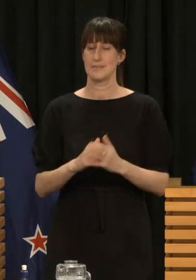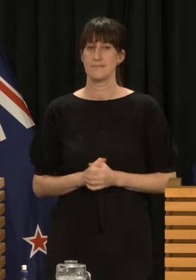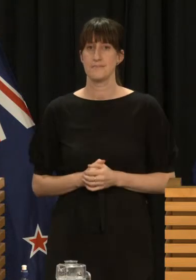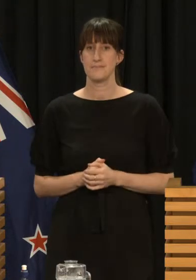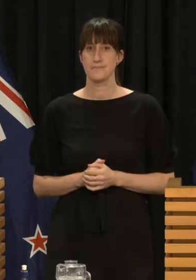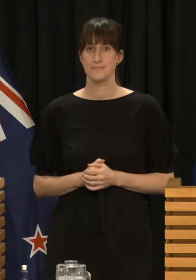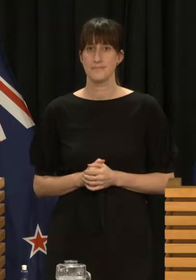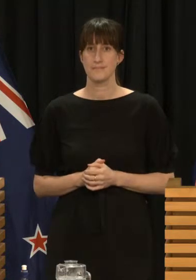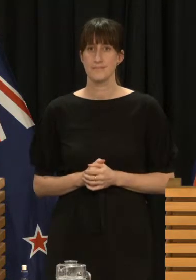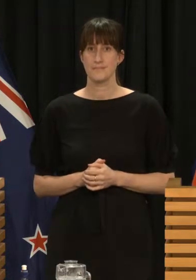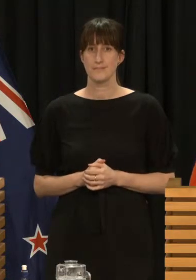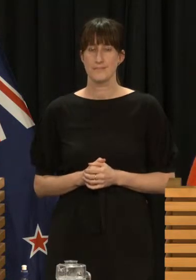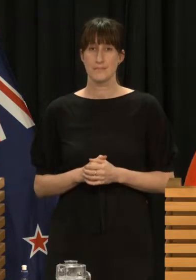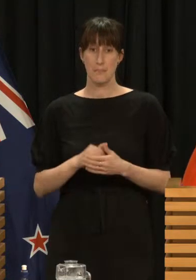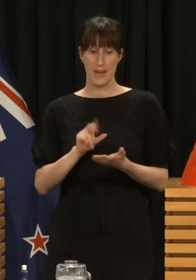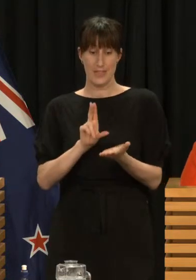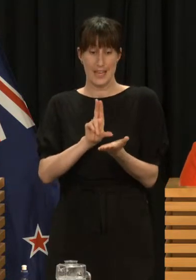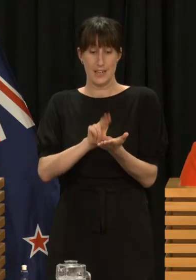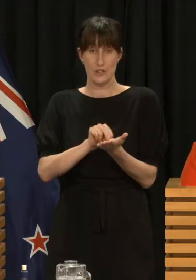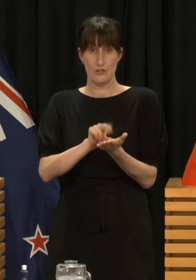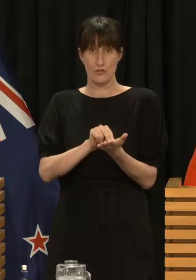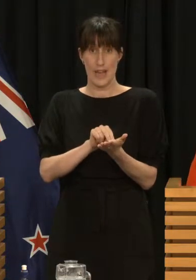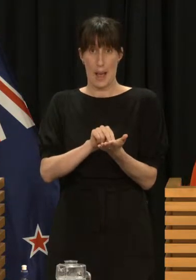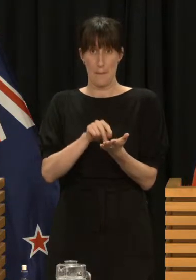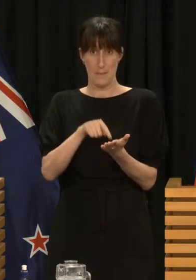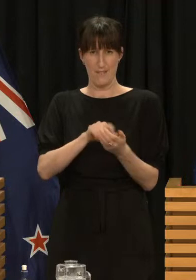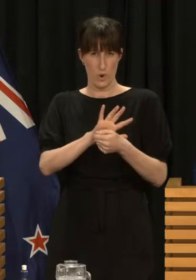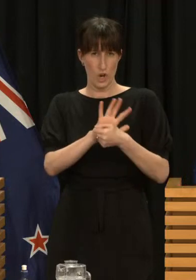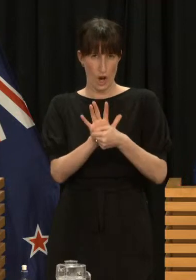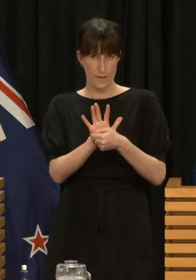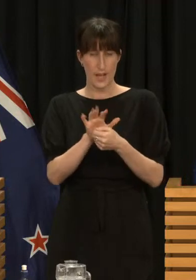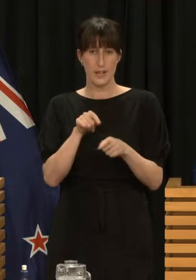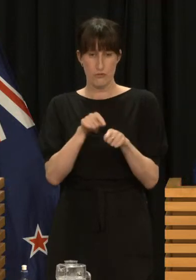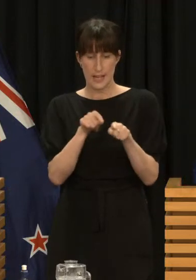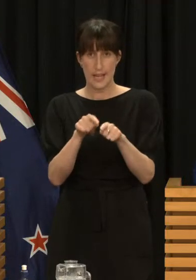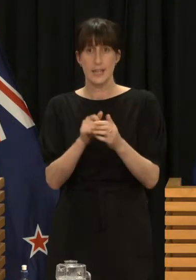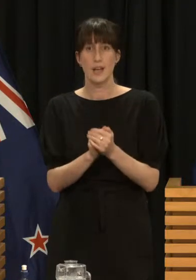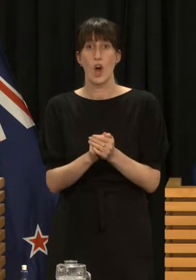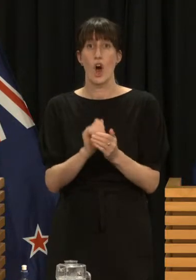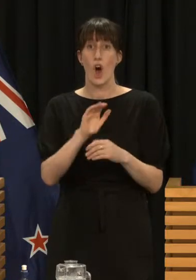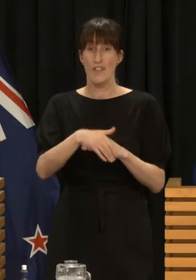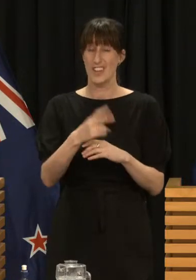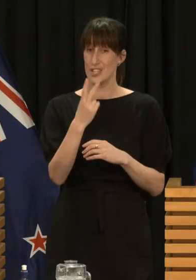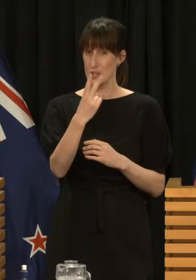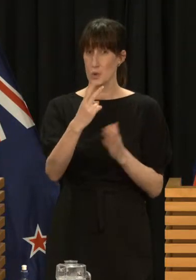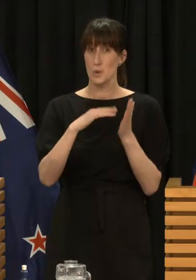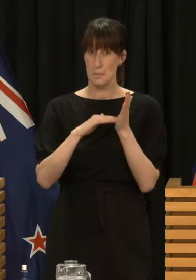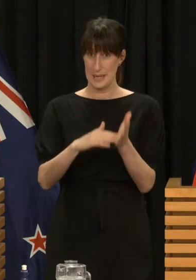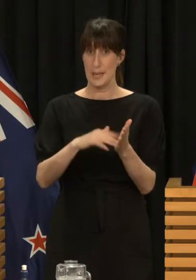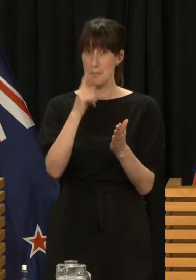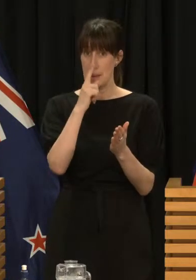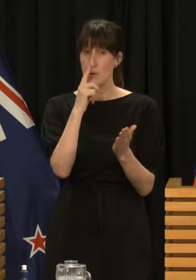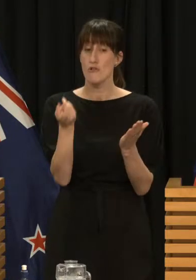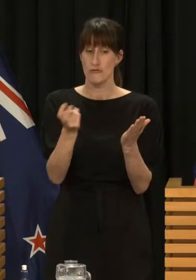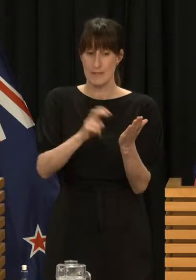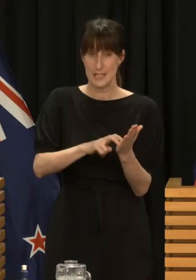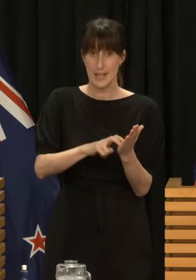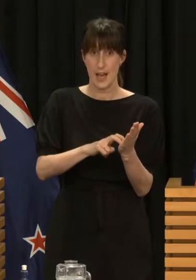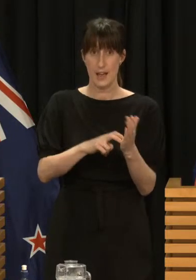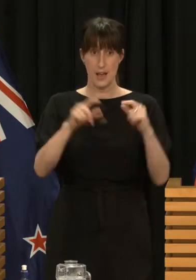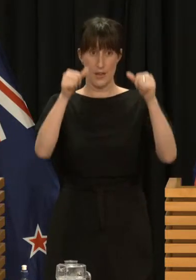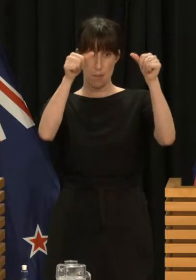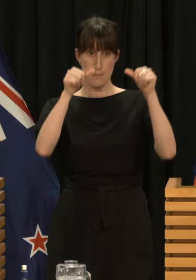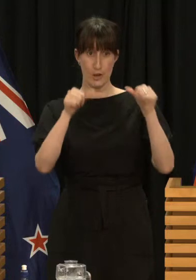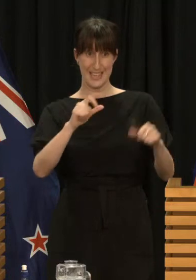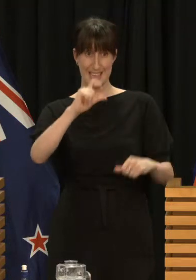the NZ COVID Tracer, there are now over 2 million registered users of the app. Poster scans have